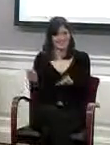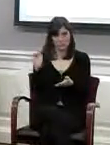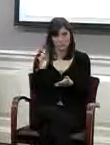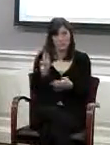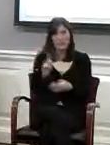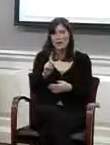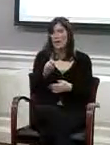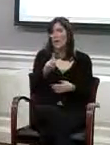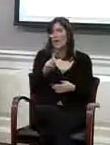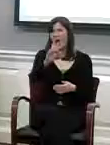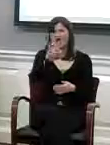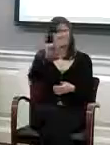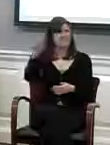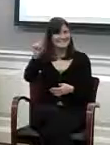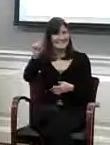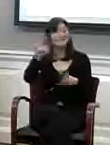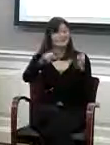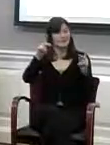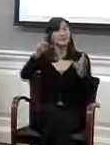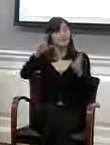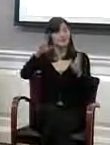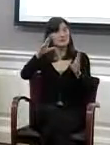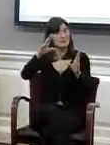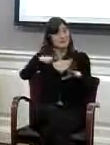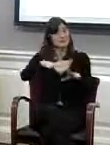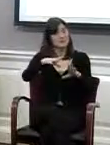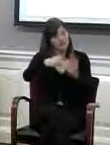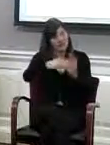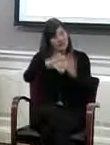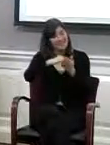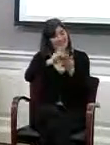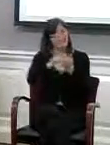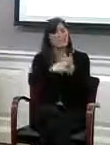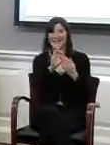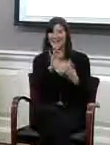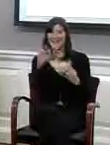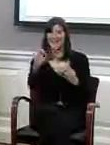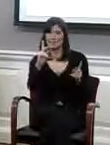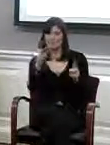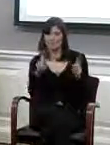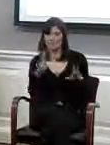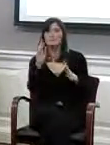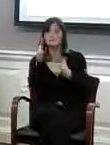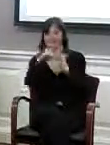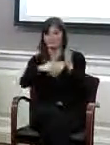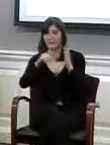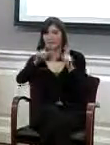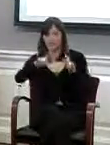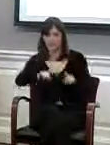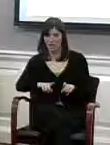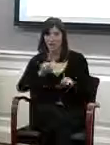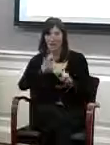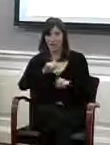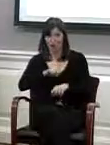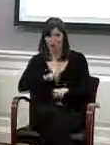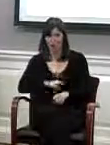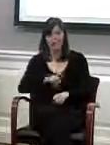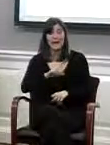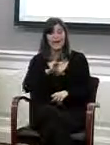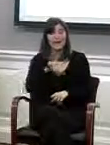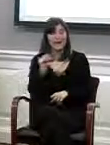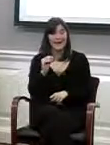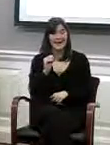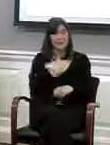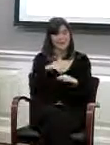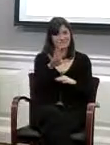program, 88 of them completed a questionnaire, and of the stratified random sample of around over 500